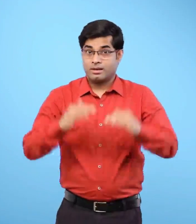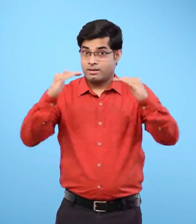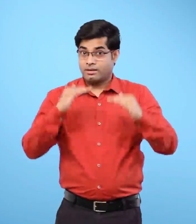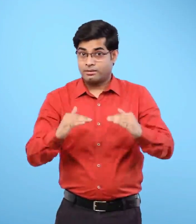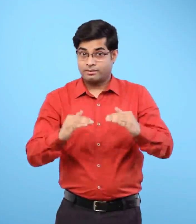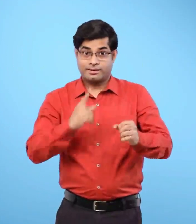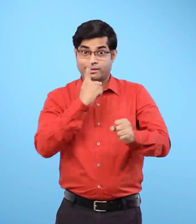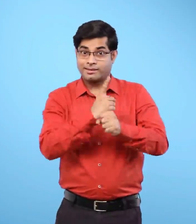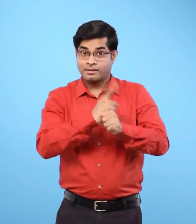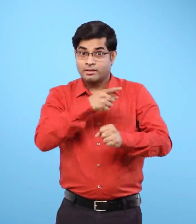Footnote.